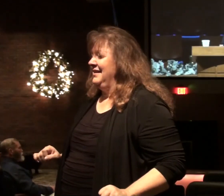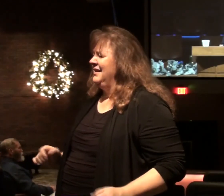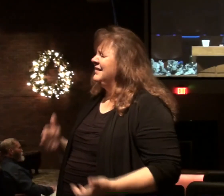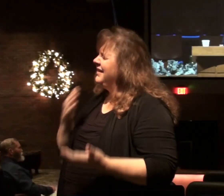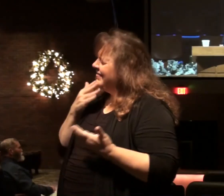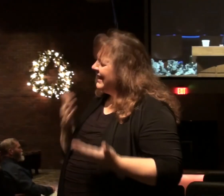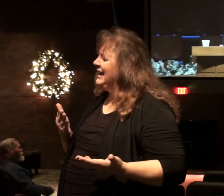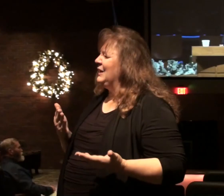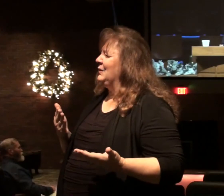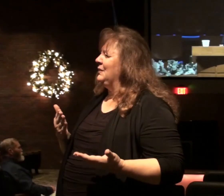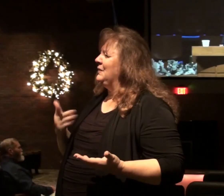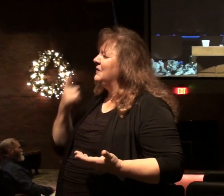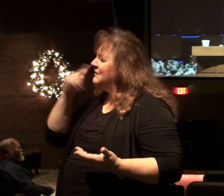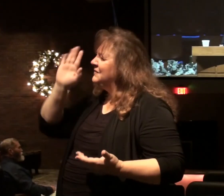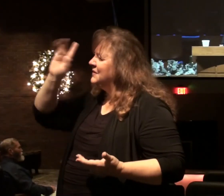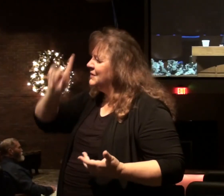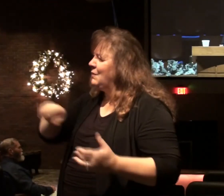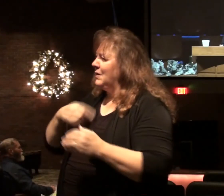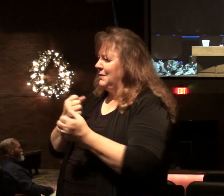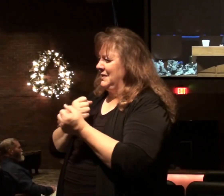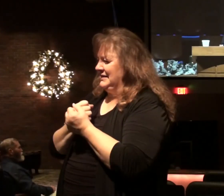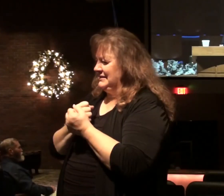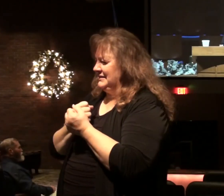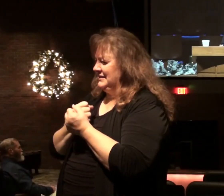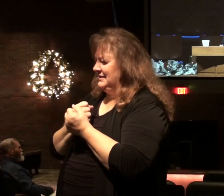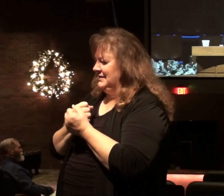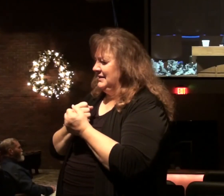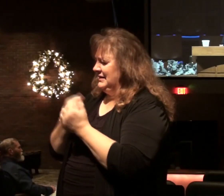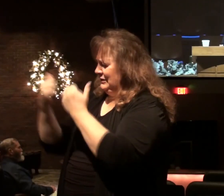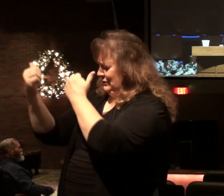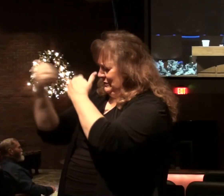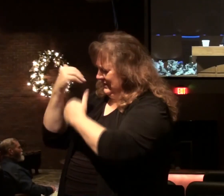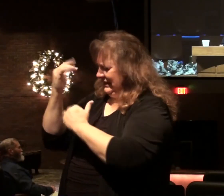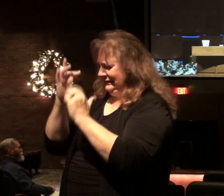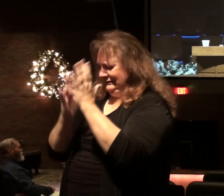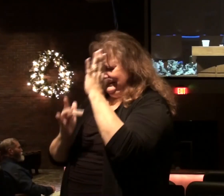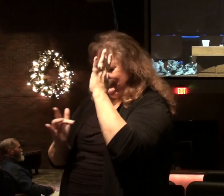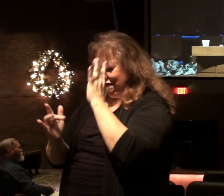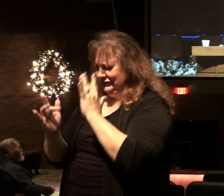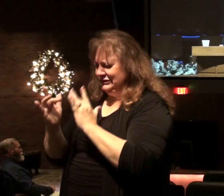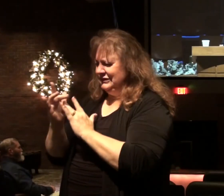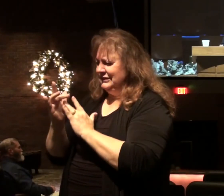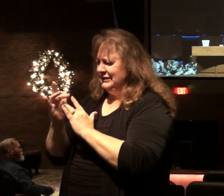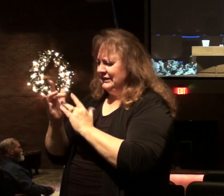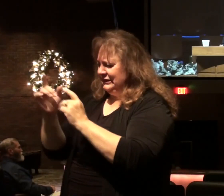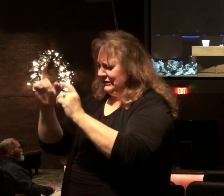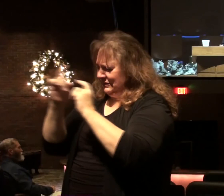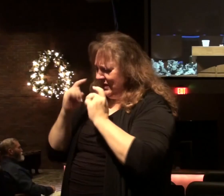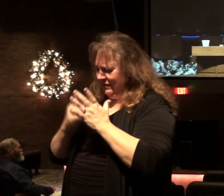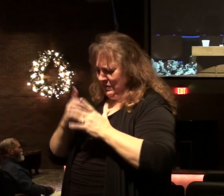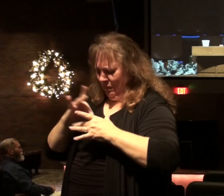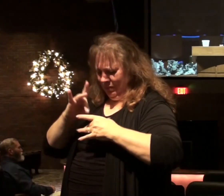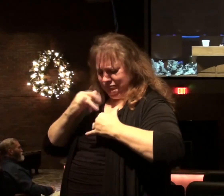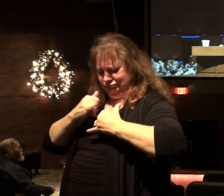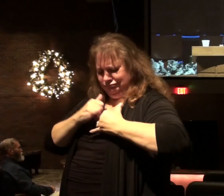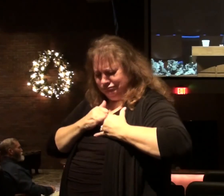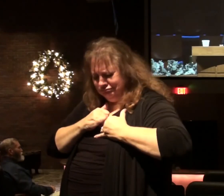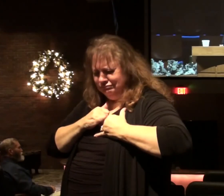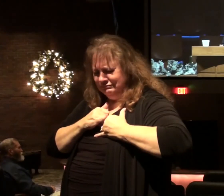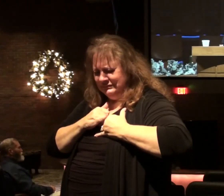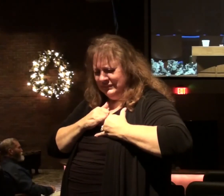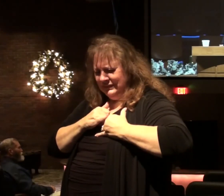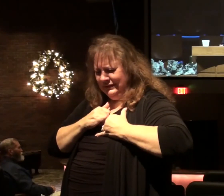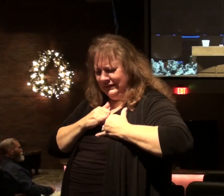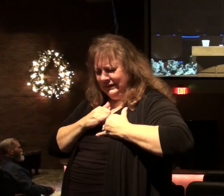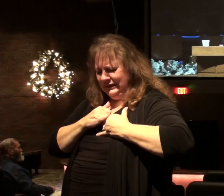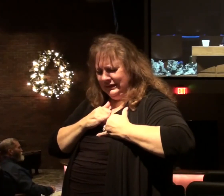Thank you, Lord, for your grace in sending Christ and providing the Holy Spirit so